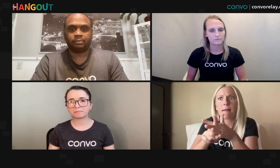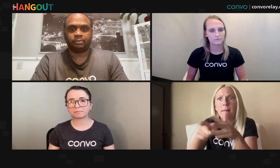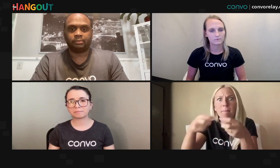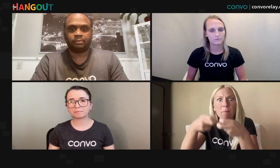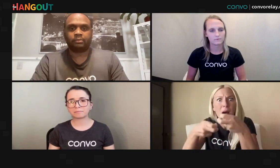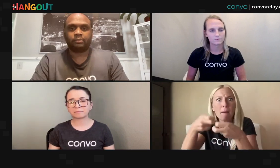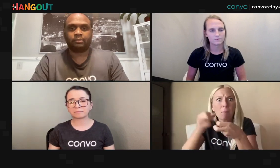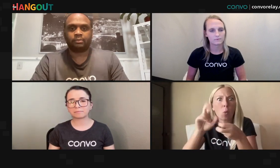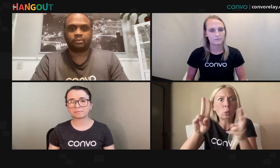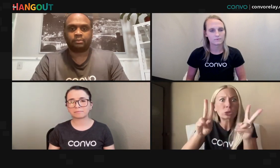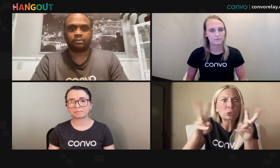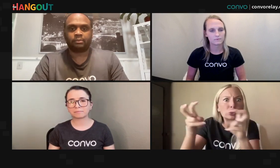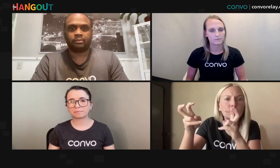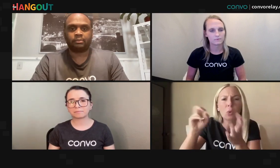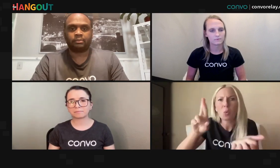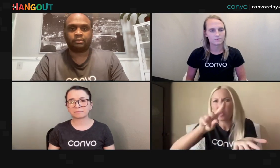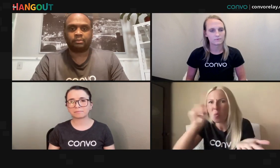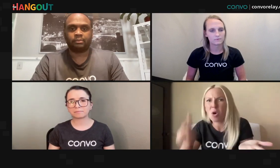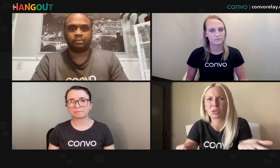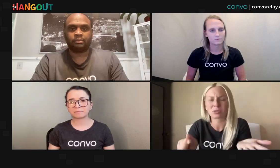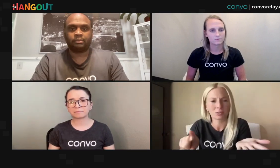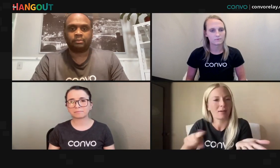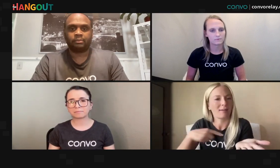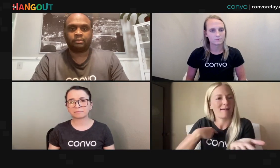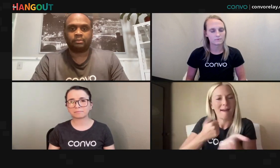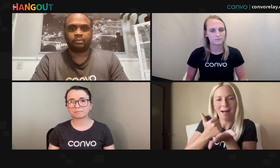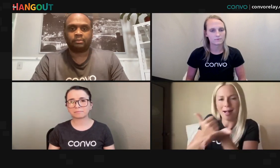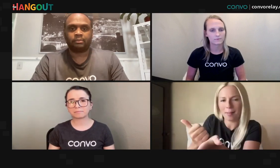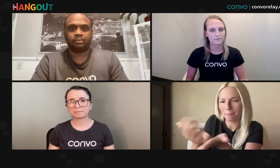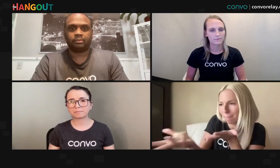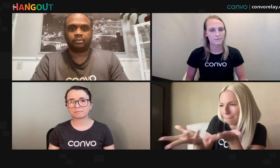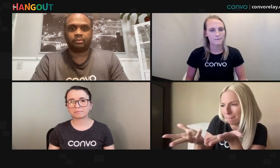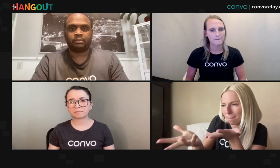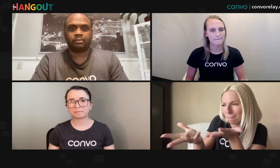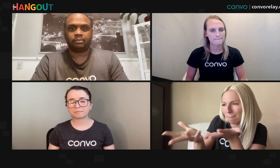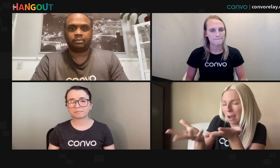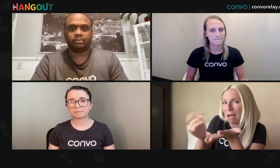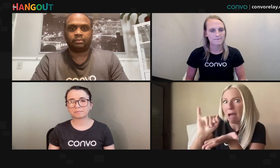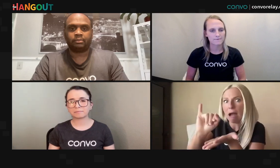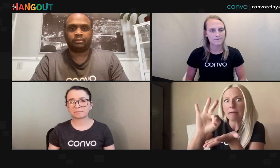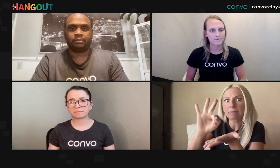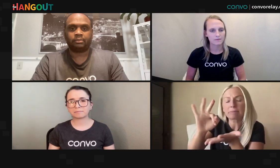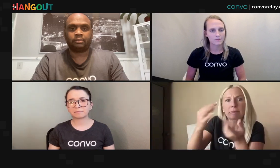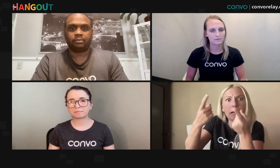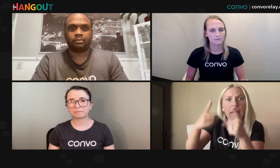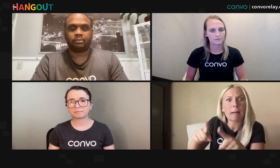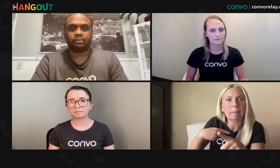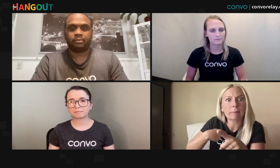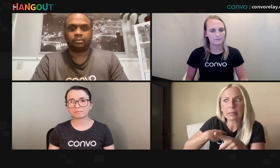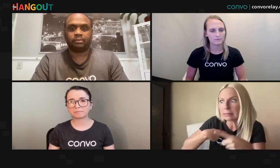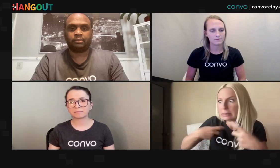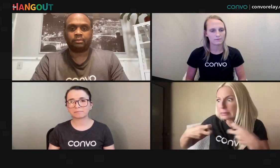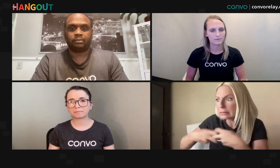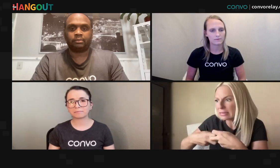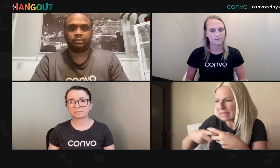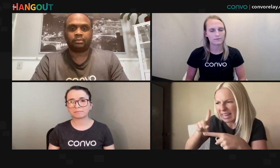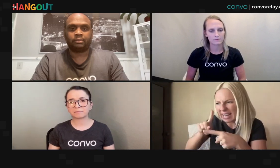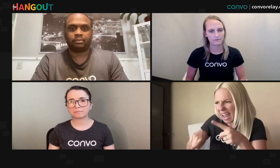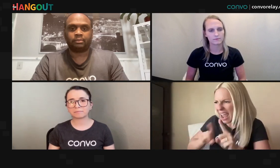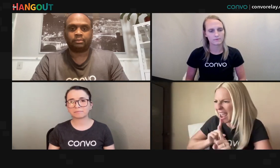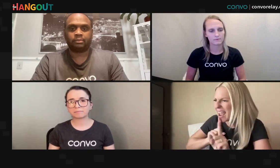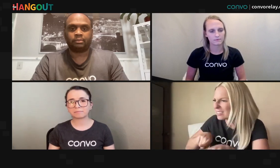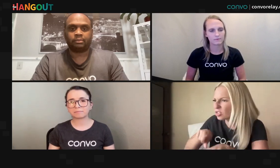help guide them through the process, knowing any issues that come up. If they have any questions, I'm there for them the whole